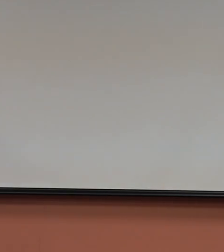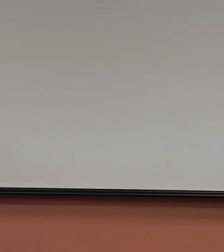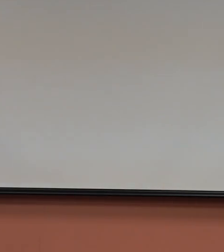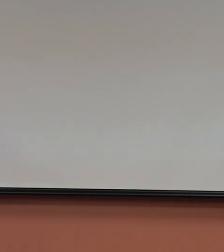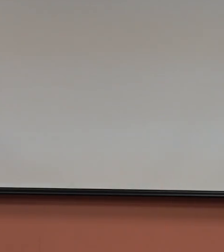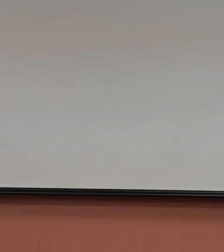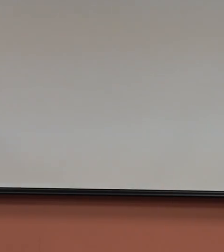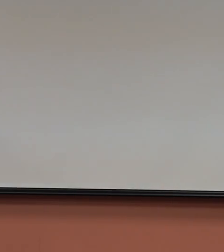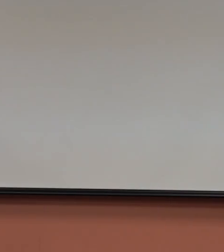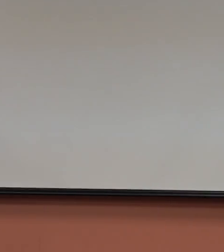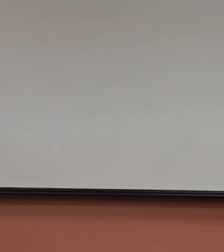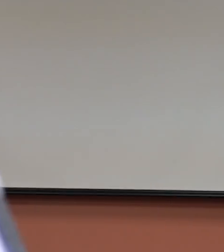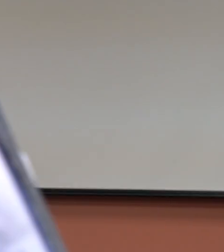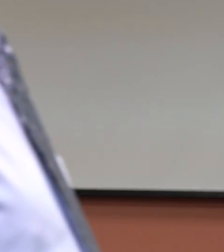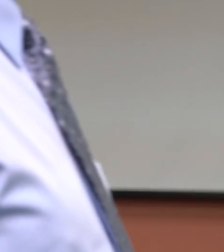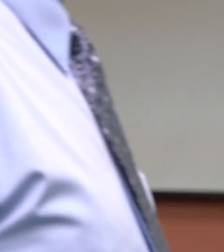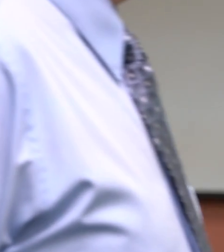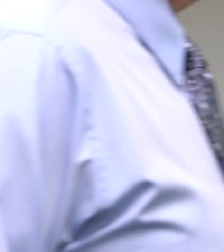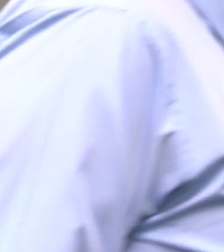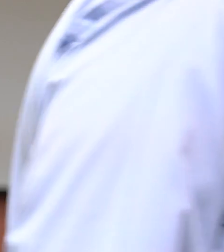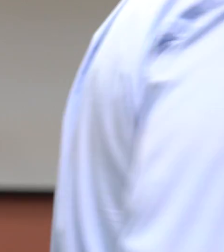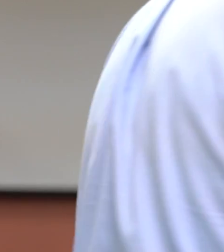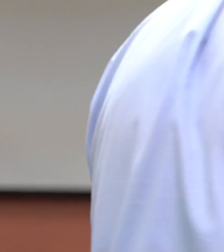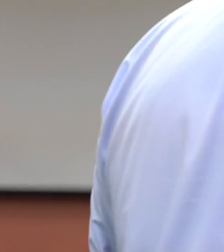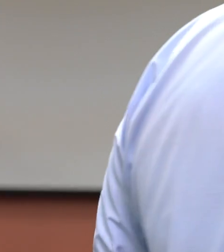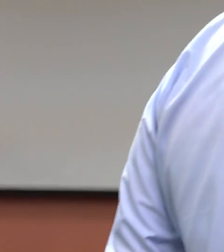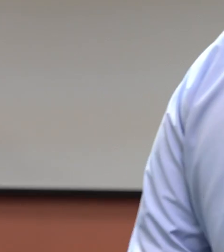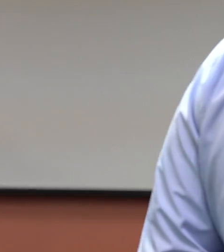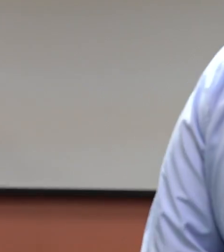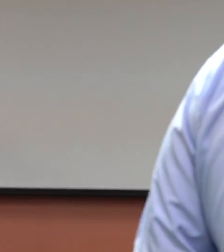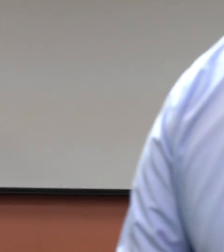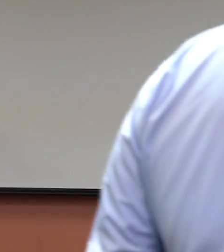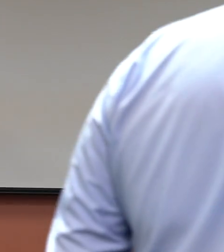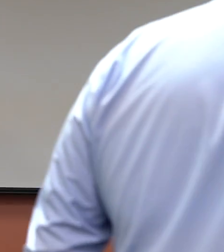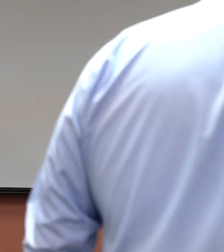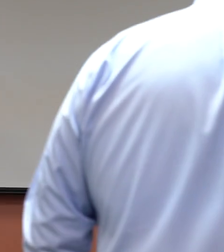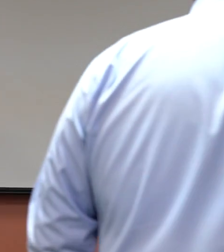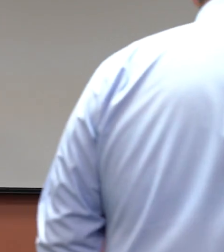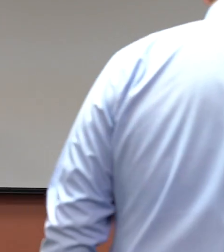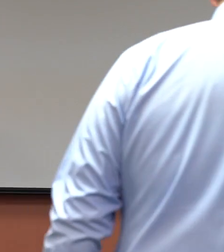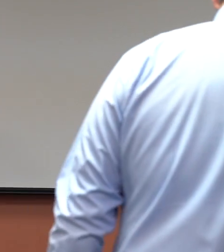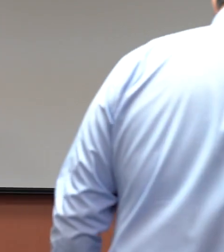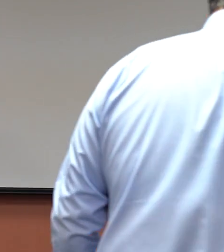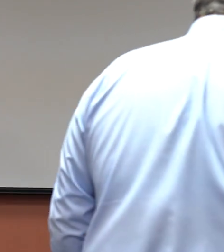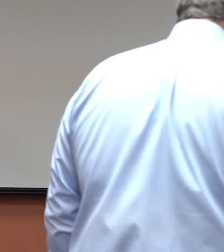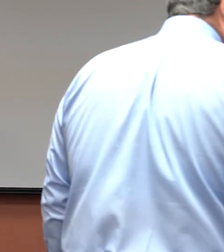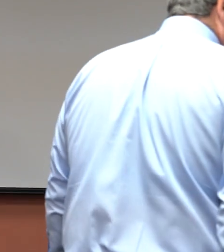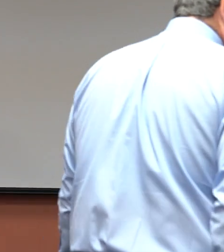Okay.